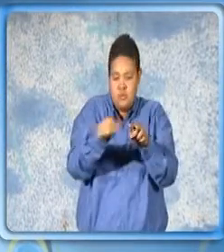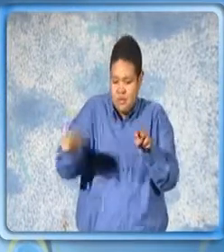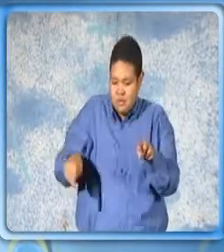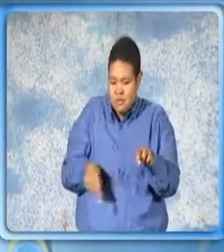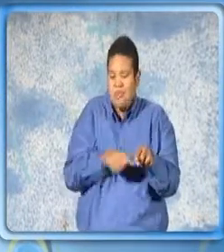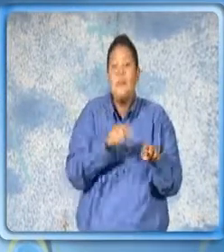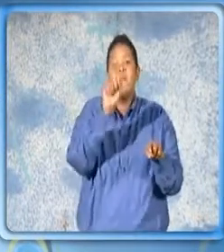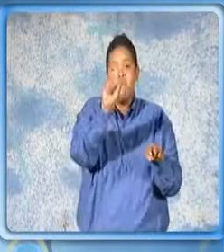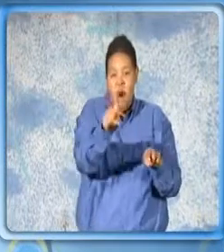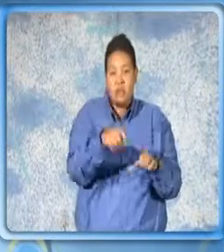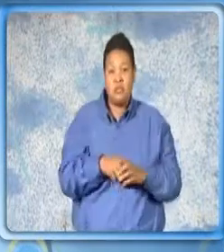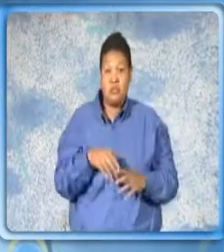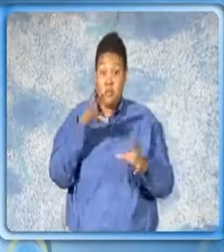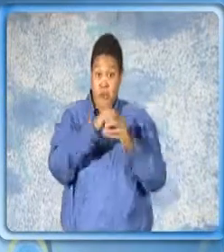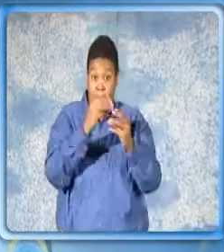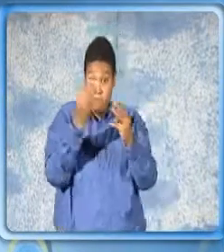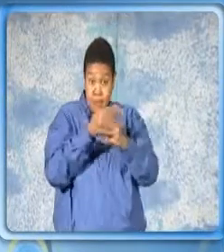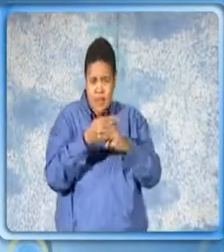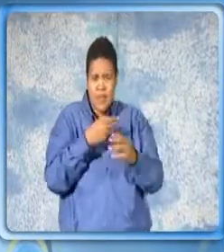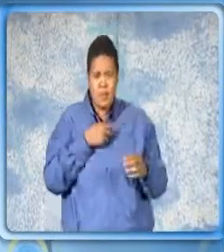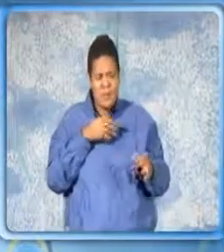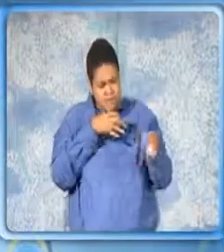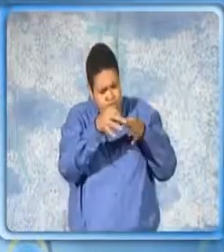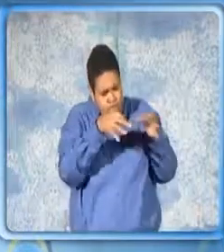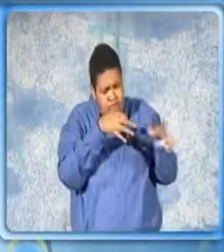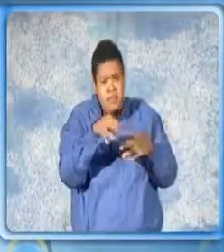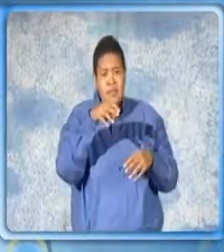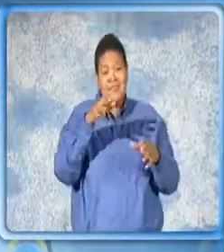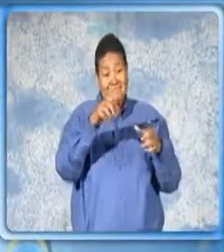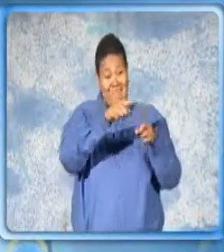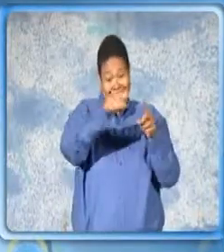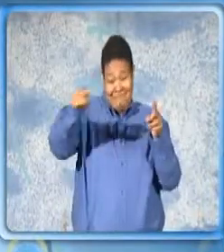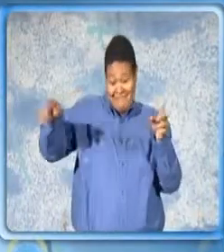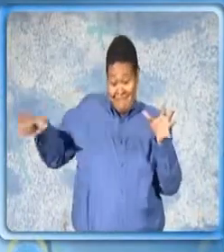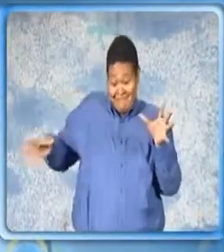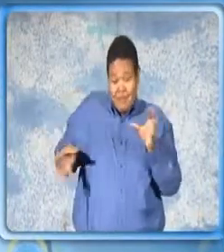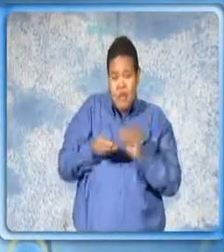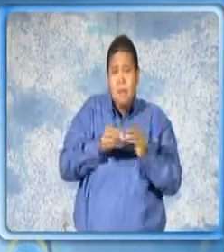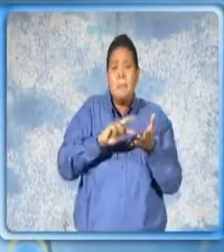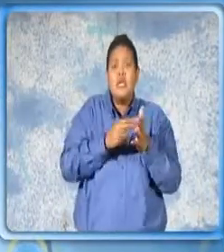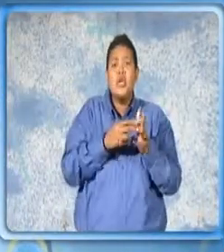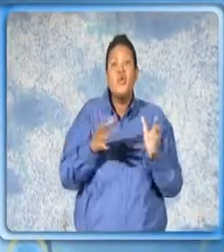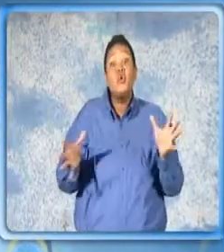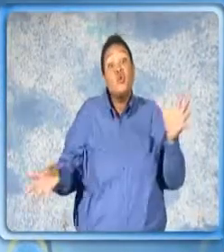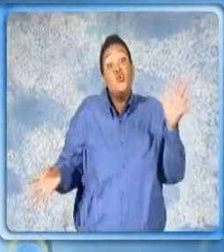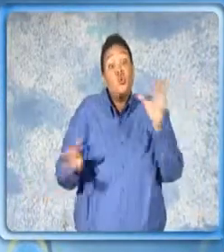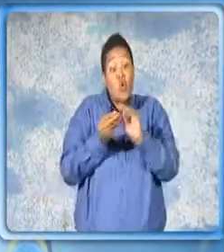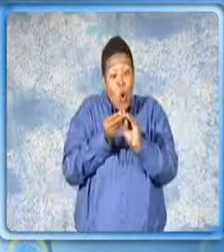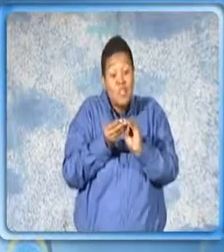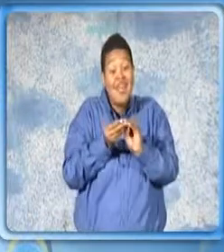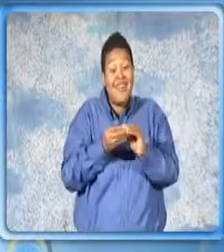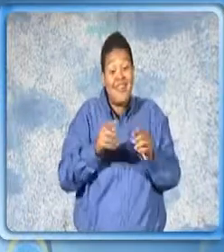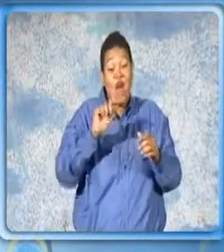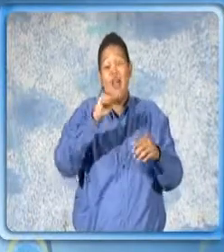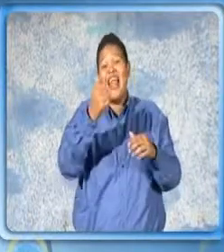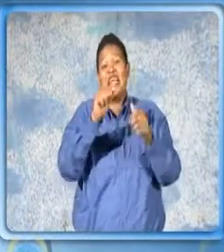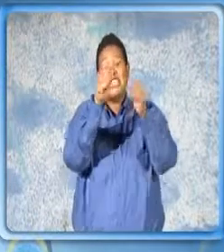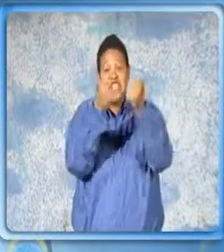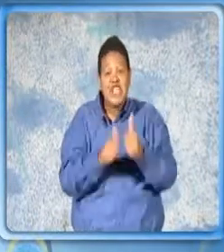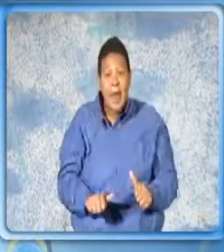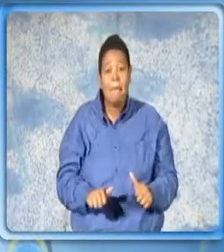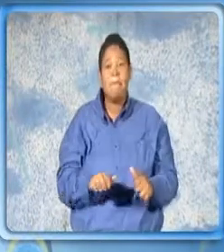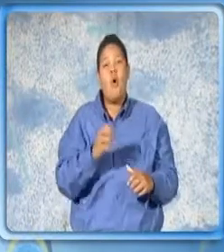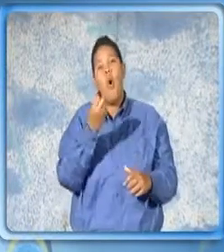In mathematics, we define perimeter as the total distance around any plane, shape, or